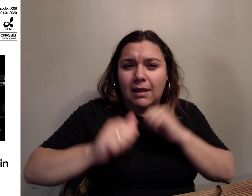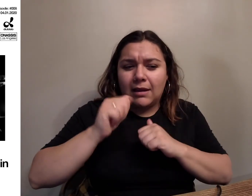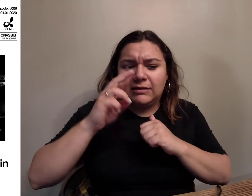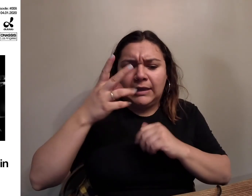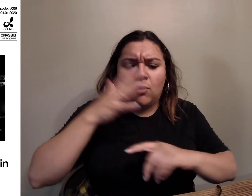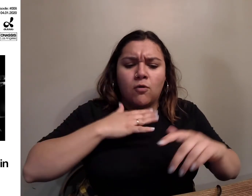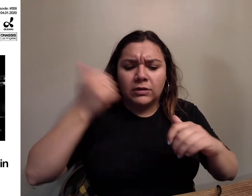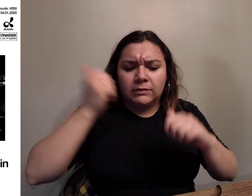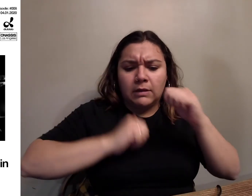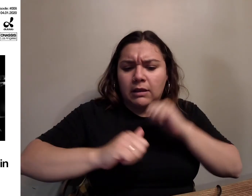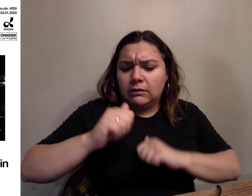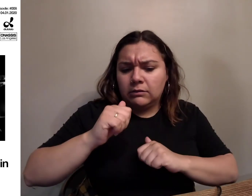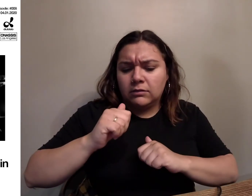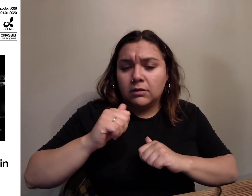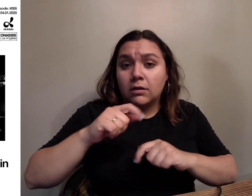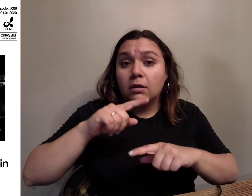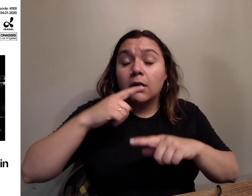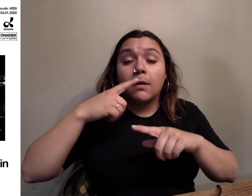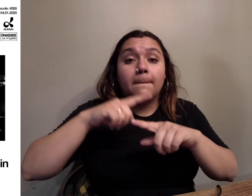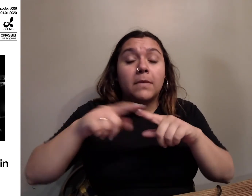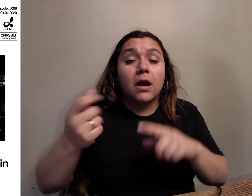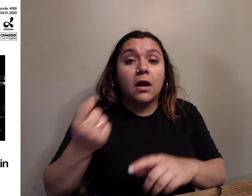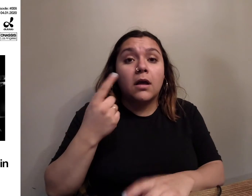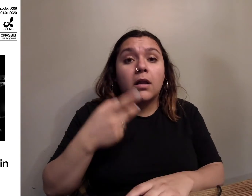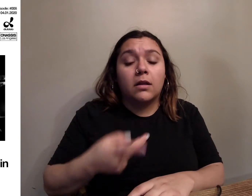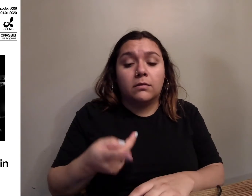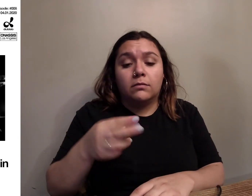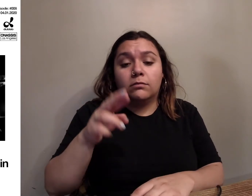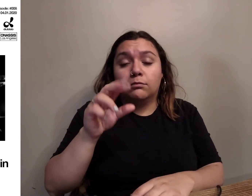oldest play, Prometheus Bound.